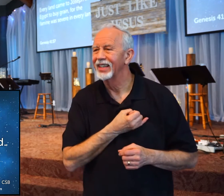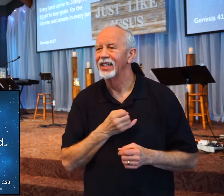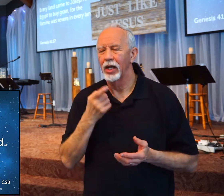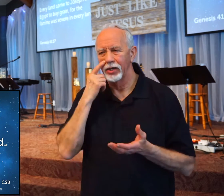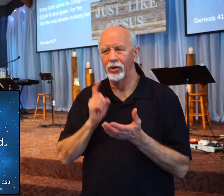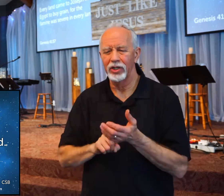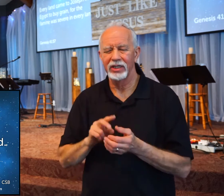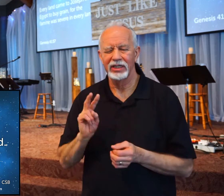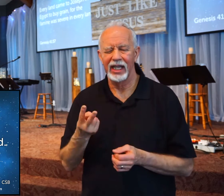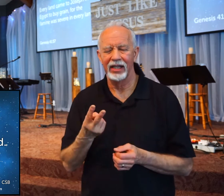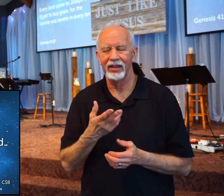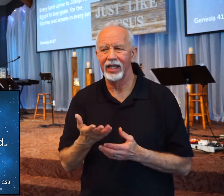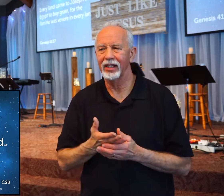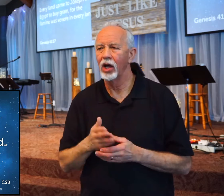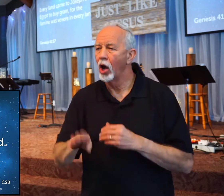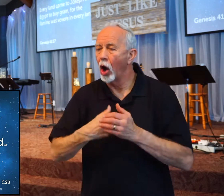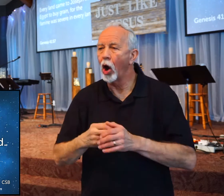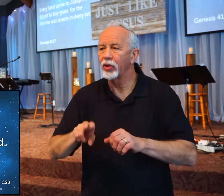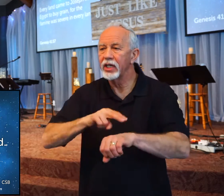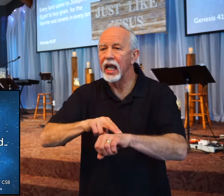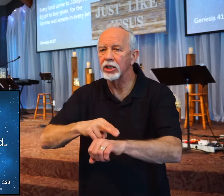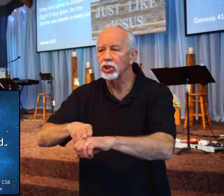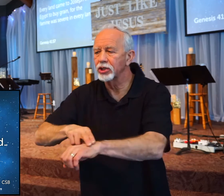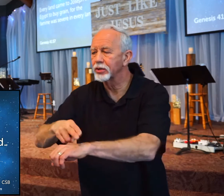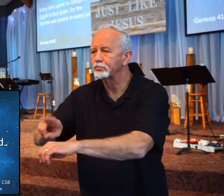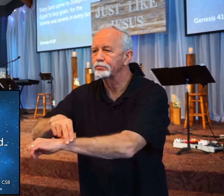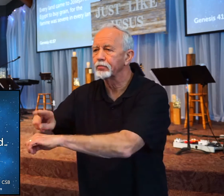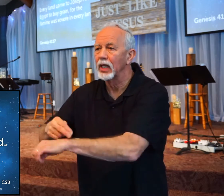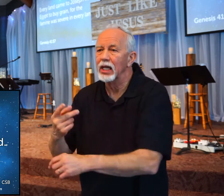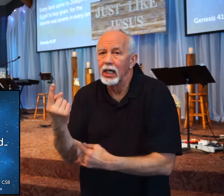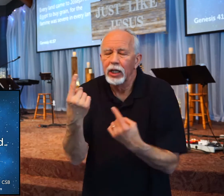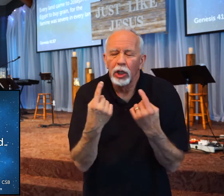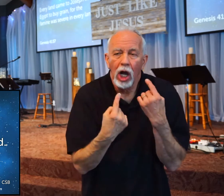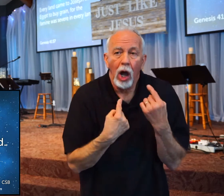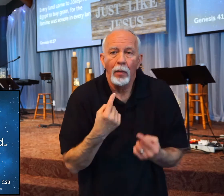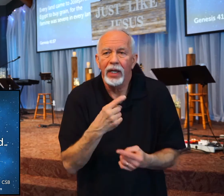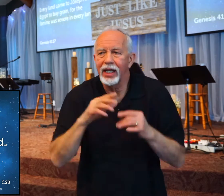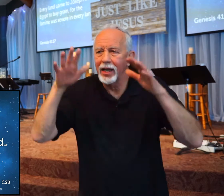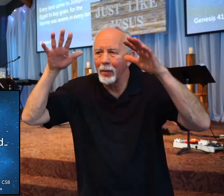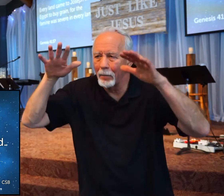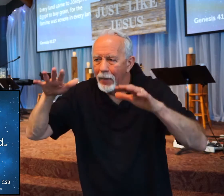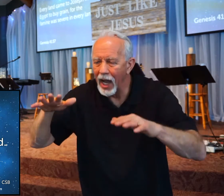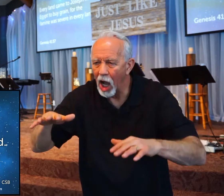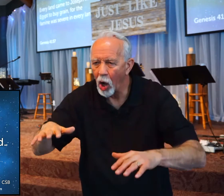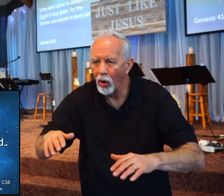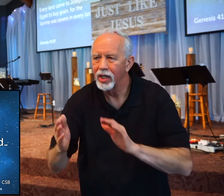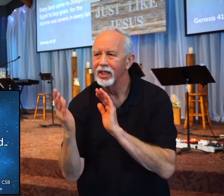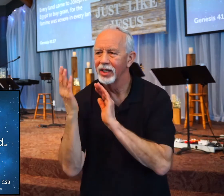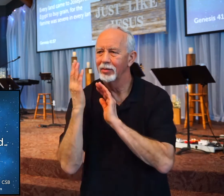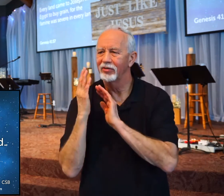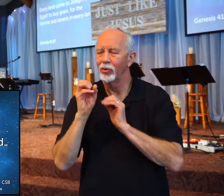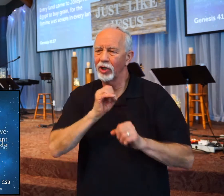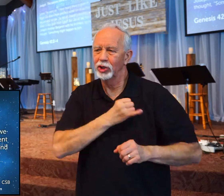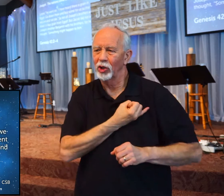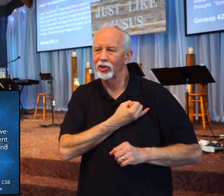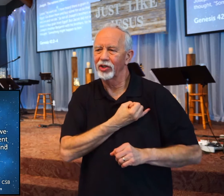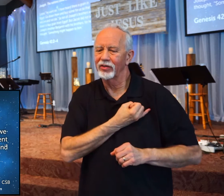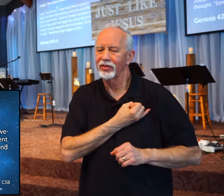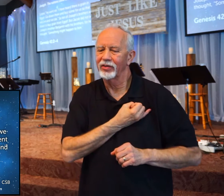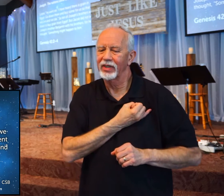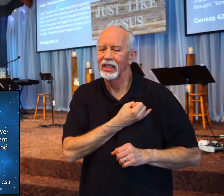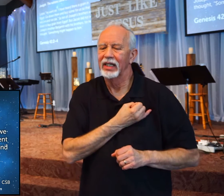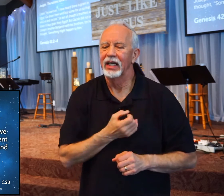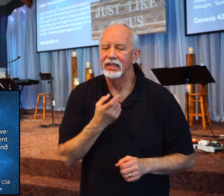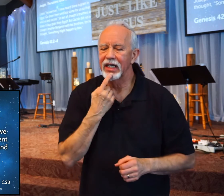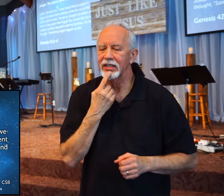Notice that the nations, all these people from all these lands, they come and they bow before Joseph. And so Genesis 42,